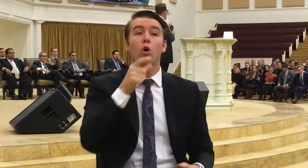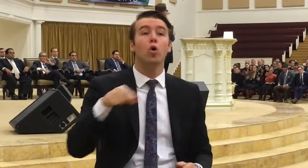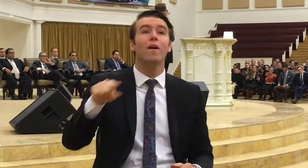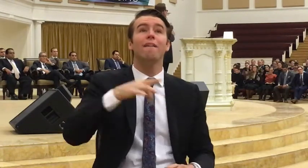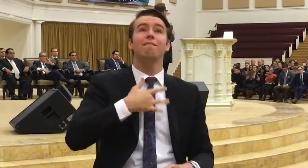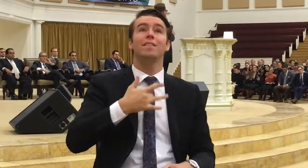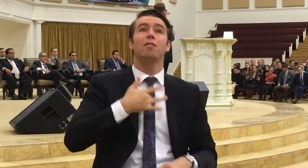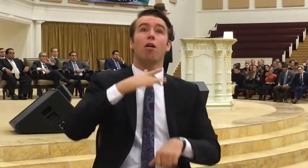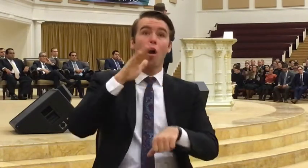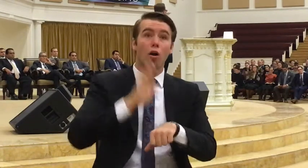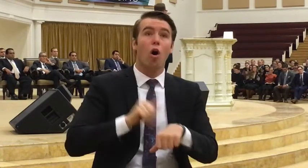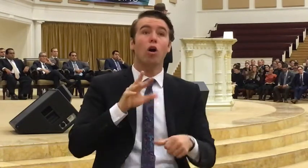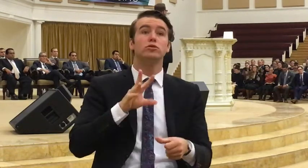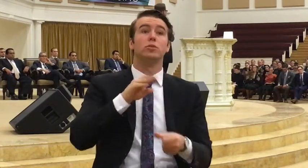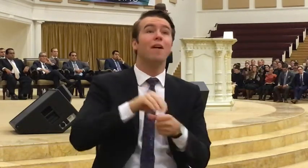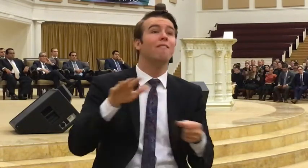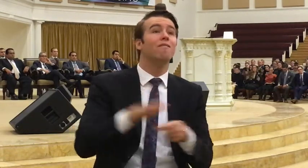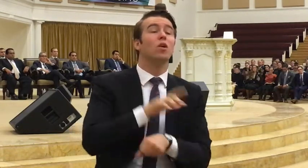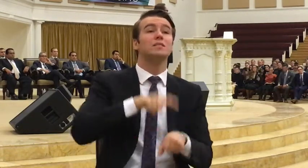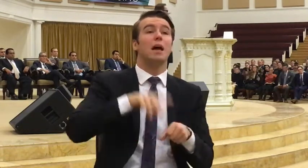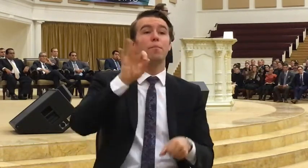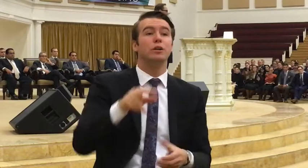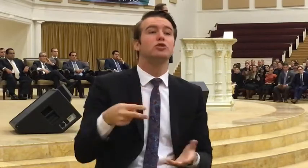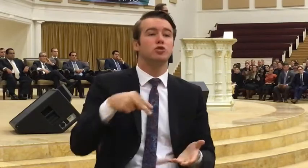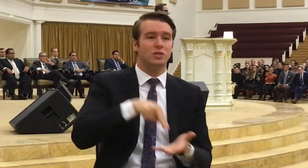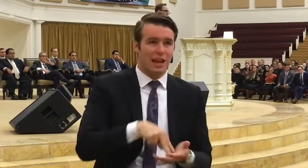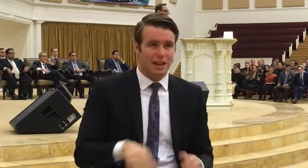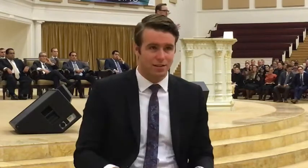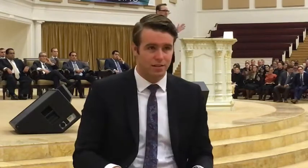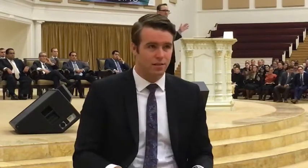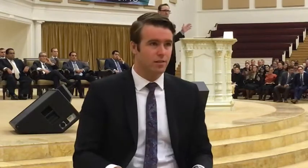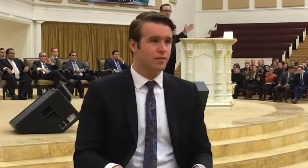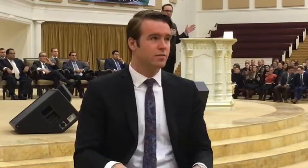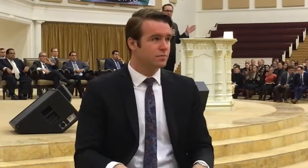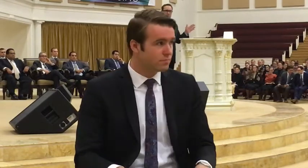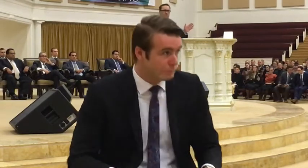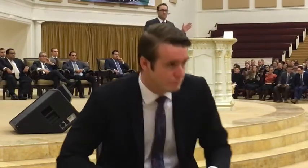feel called to be a full-time preacher to stand.